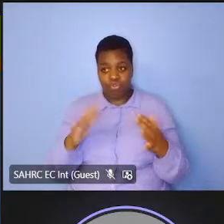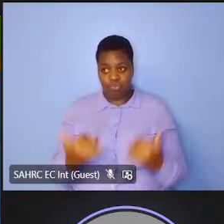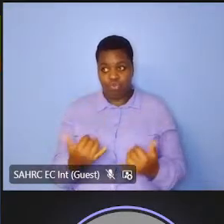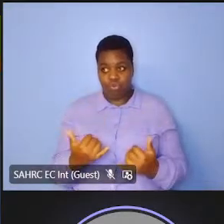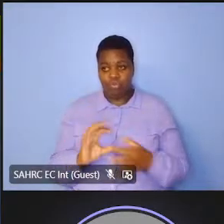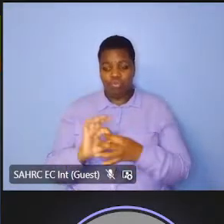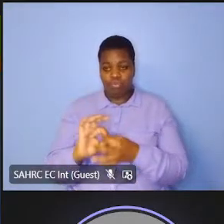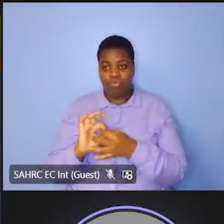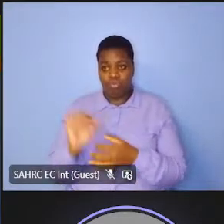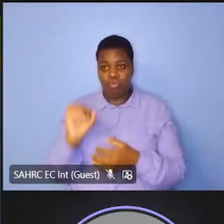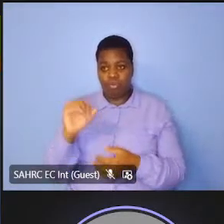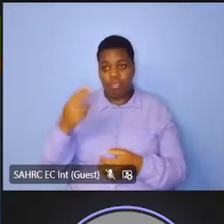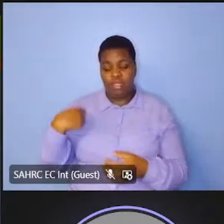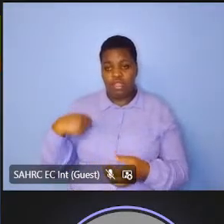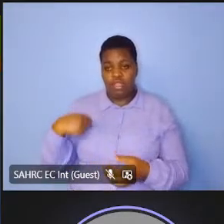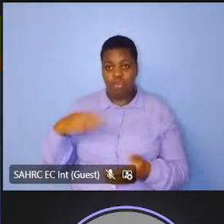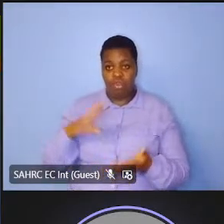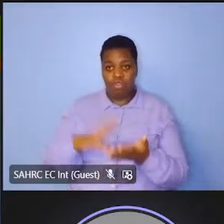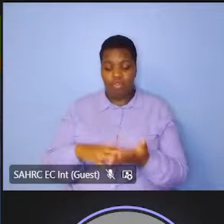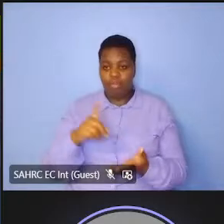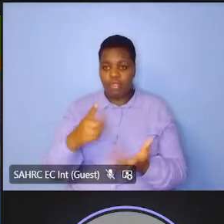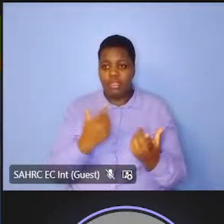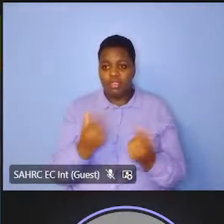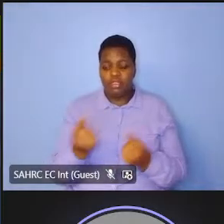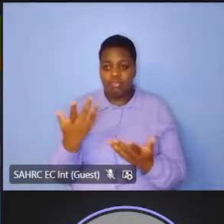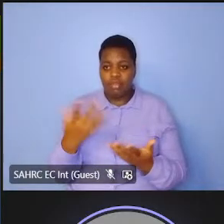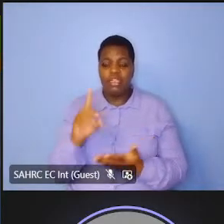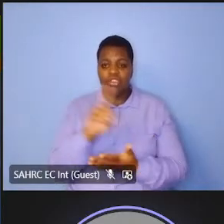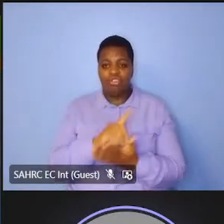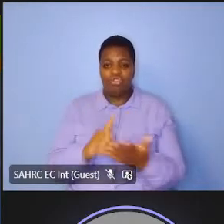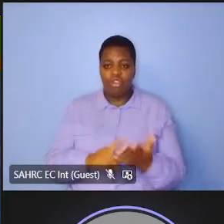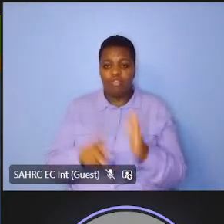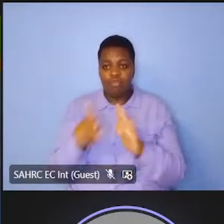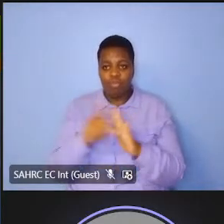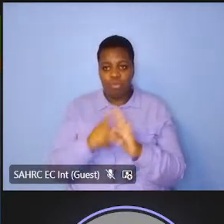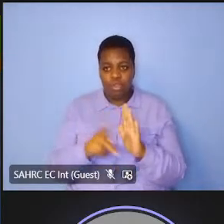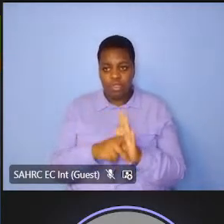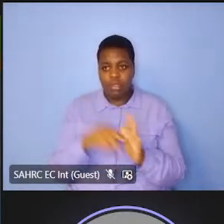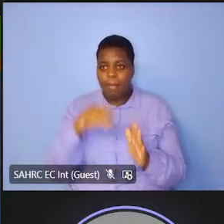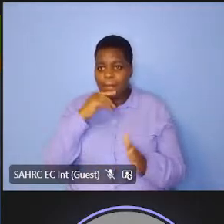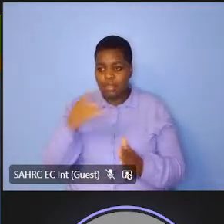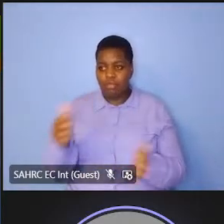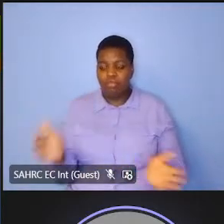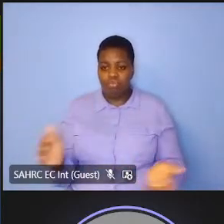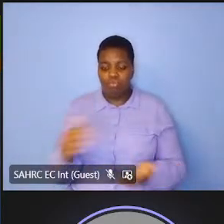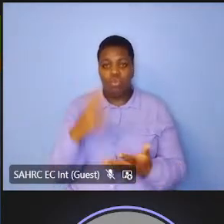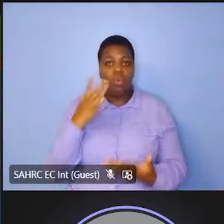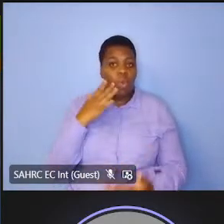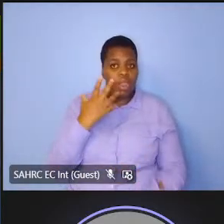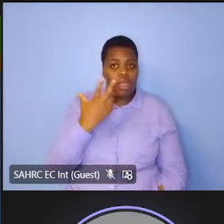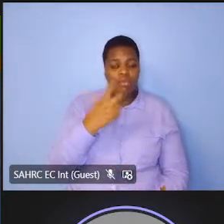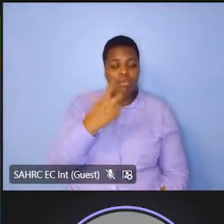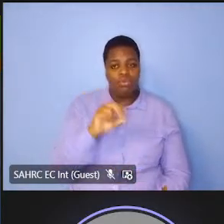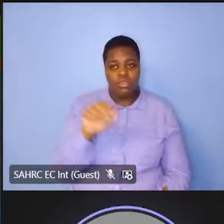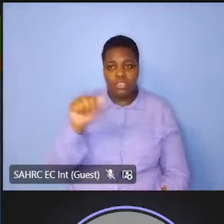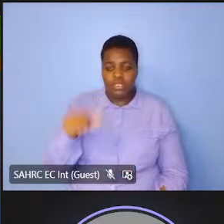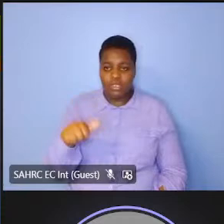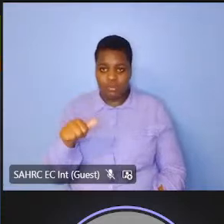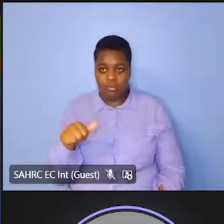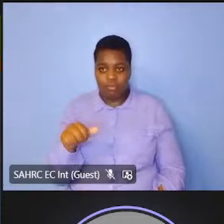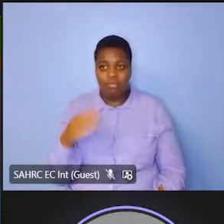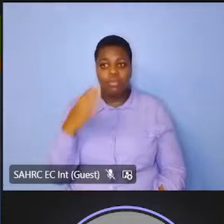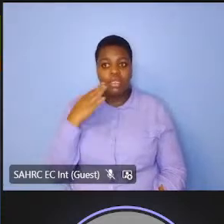relation to uniforms, this has been done through a draft policy which was gazetted and published in 2016. Whilst